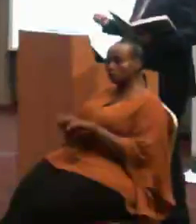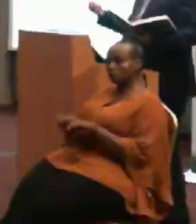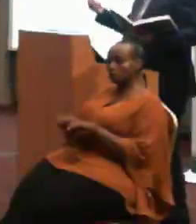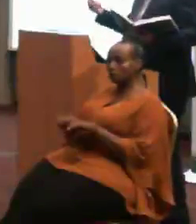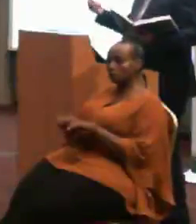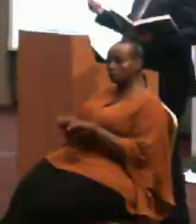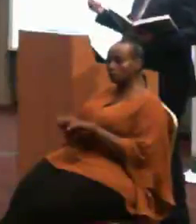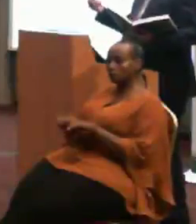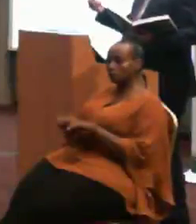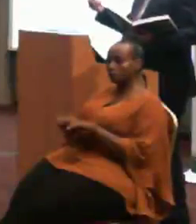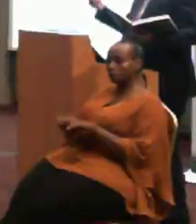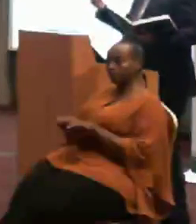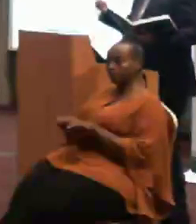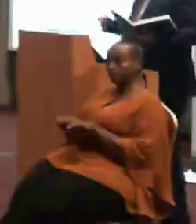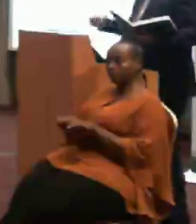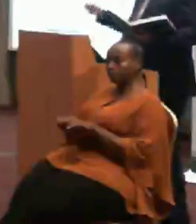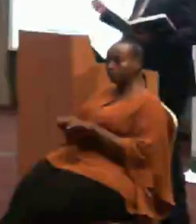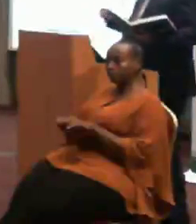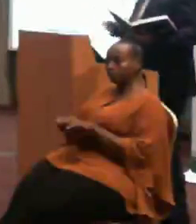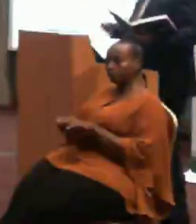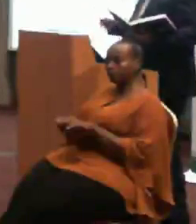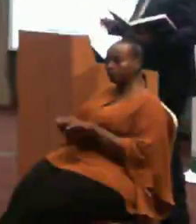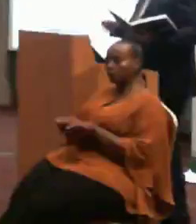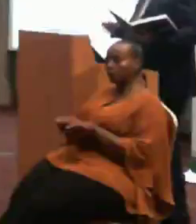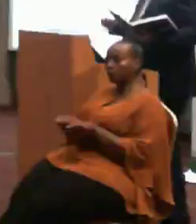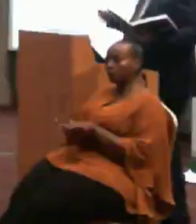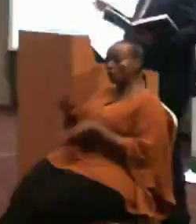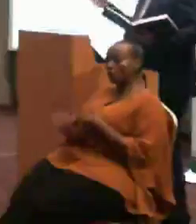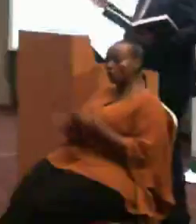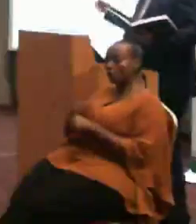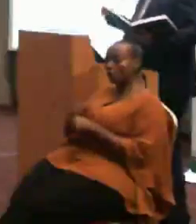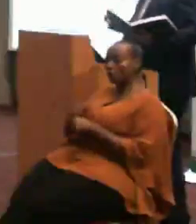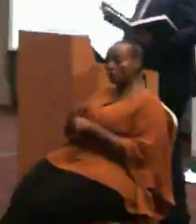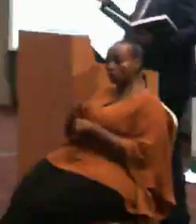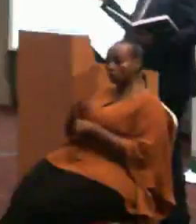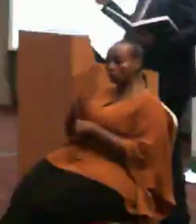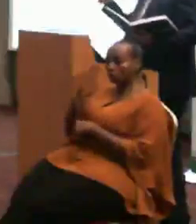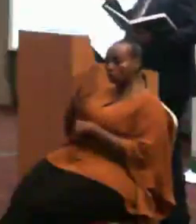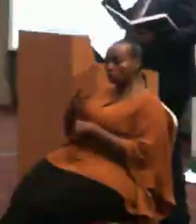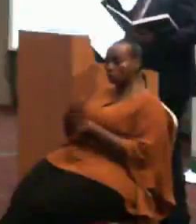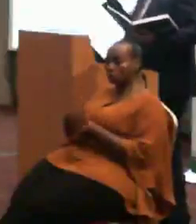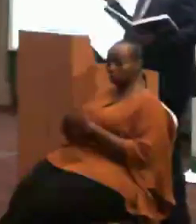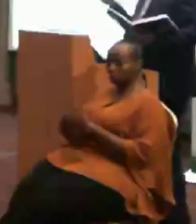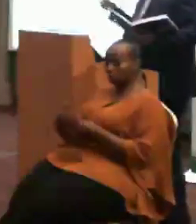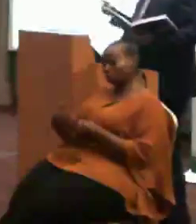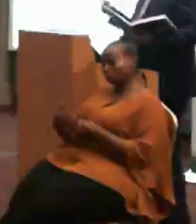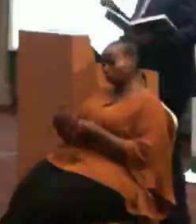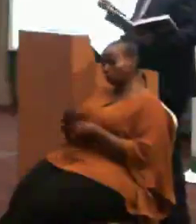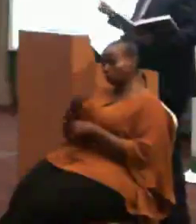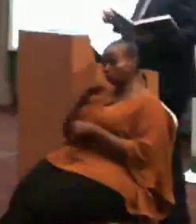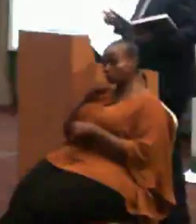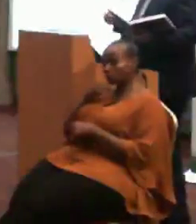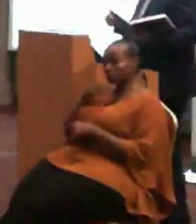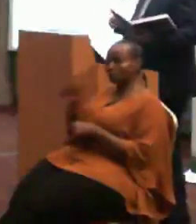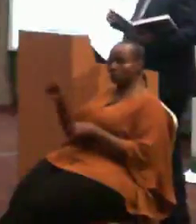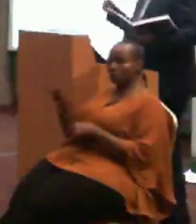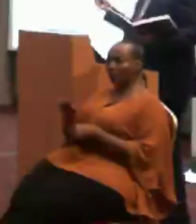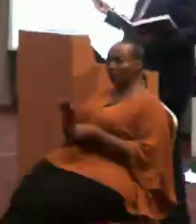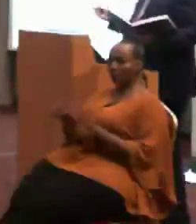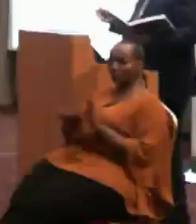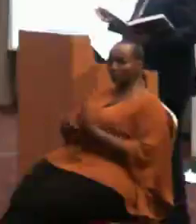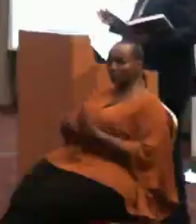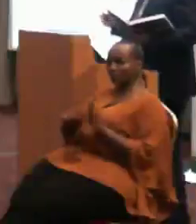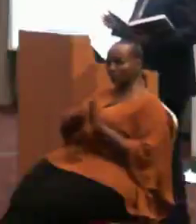about, within 2 years your ratios get back to this negative range in terms